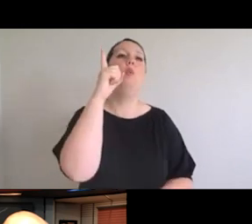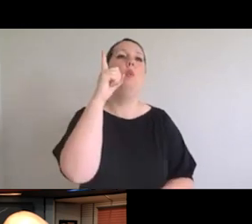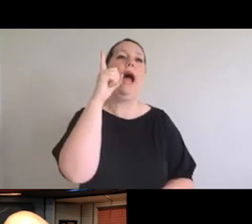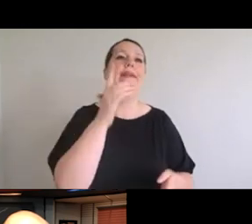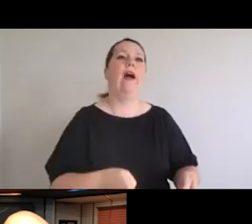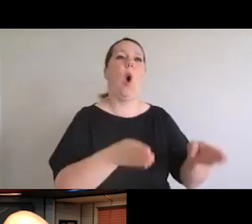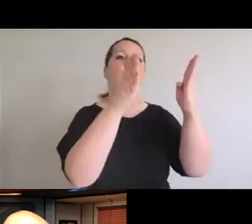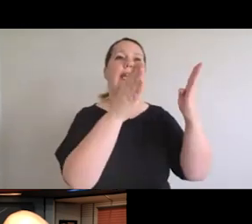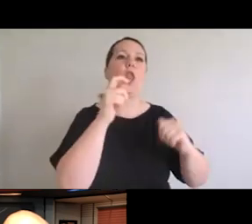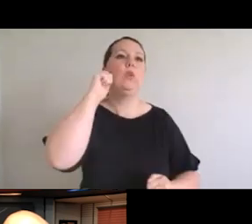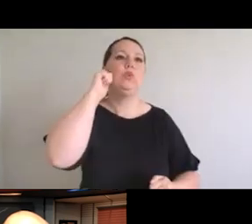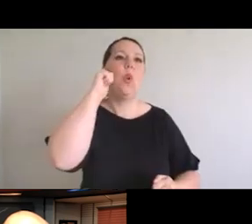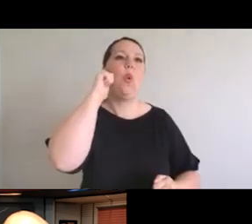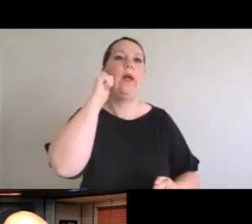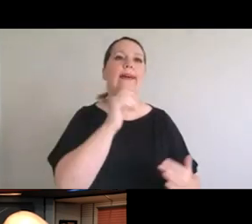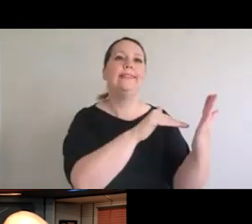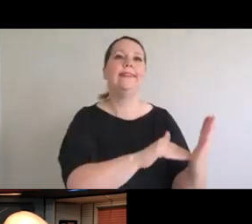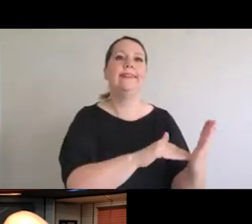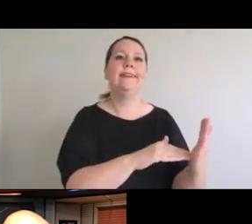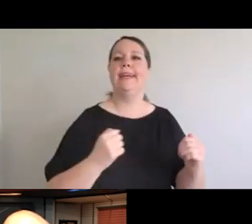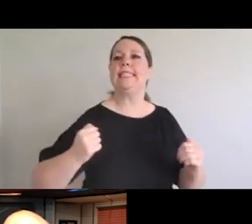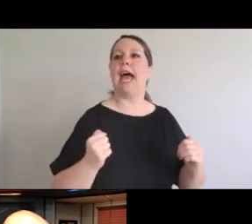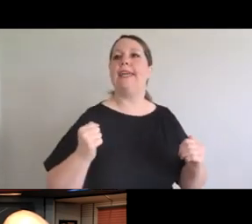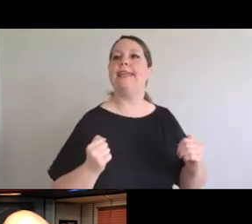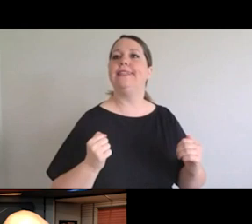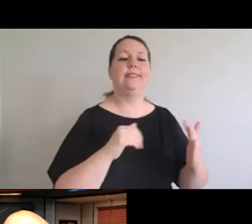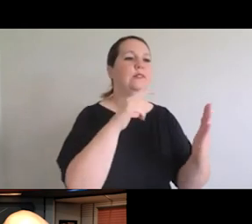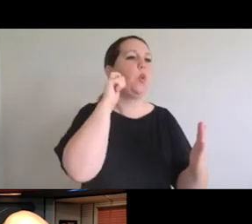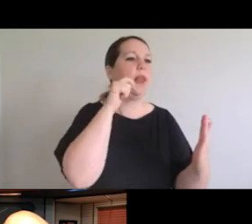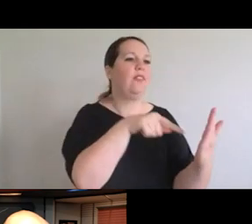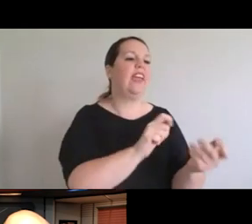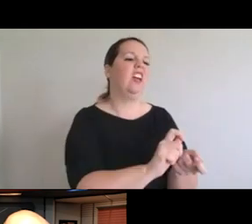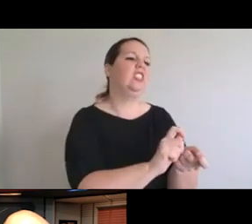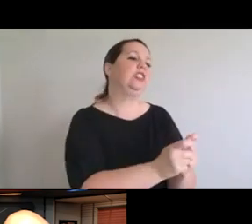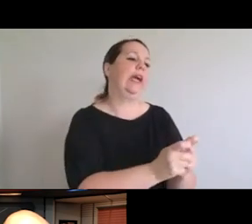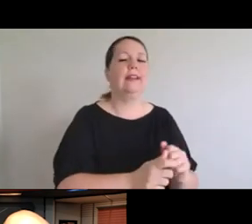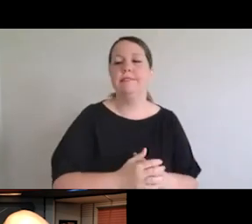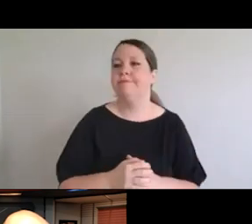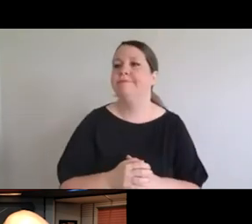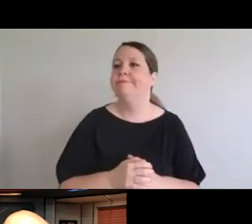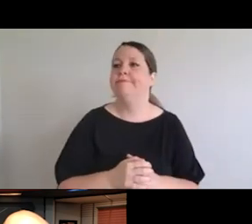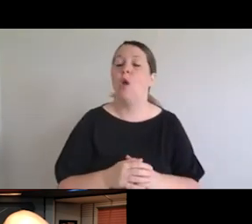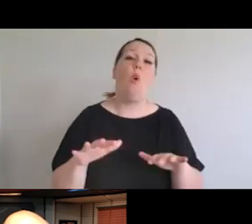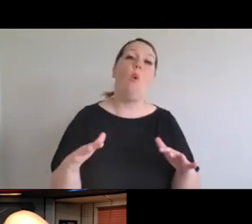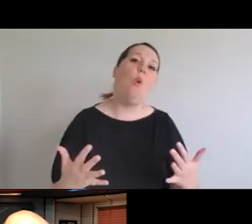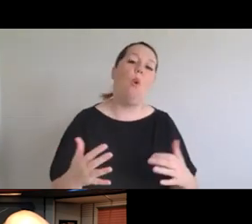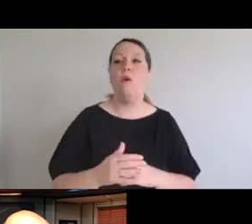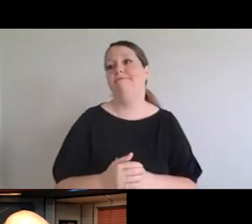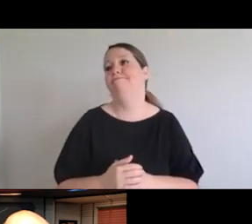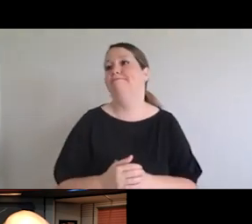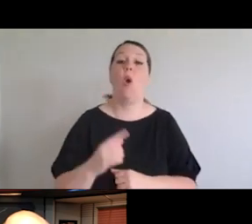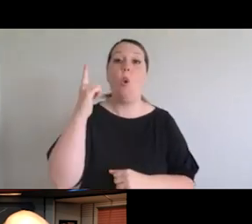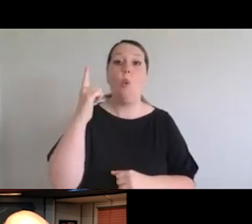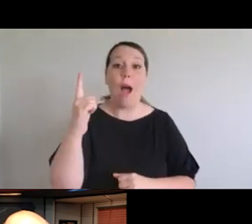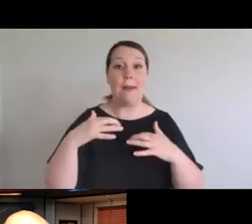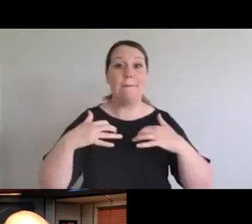hotel in Dunedin, or stick a ramp in or braille on the elevator buttons in one public